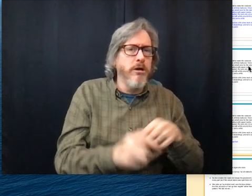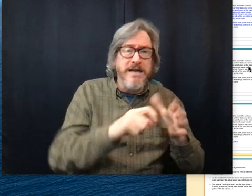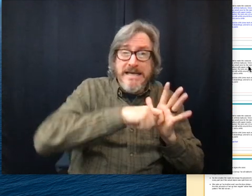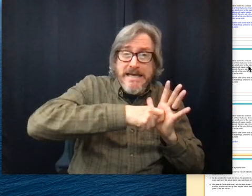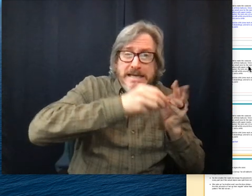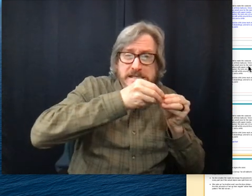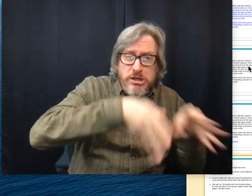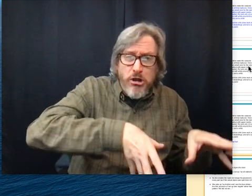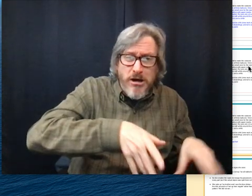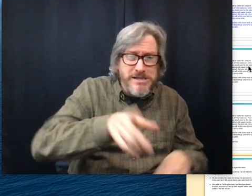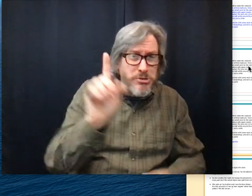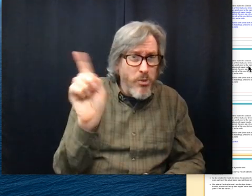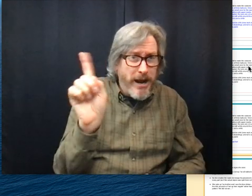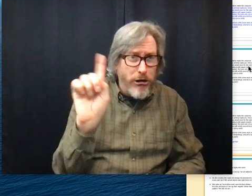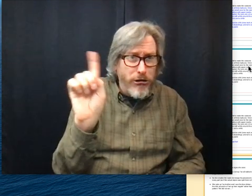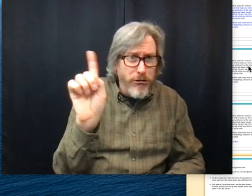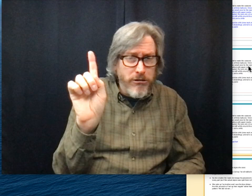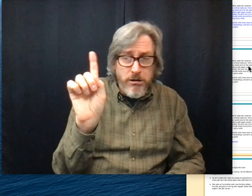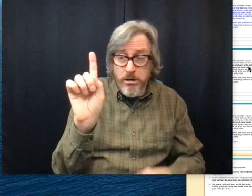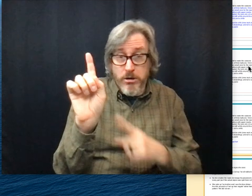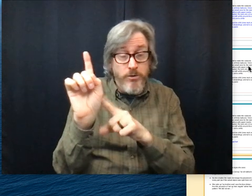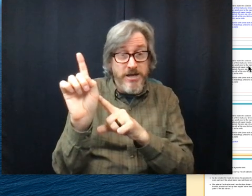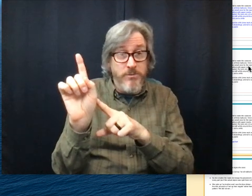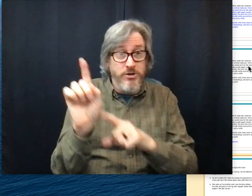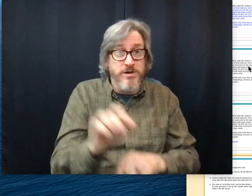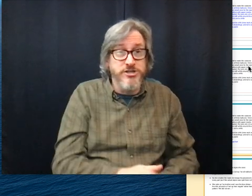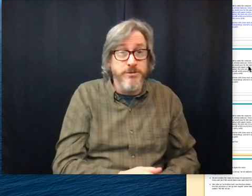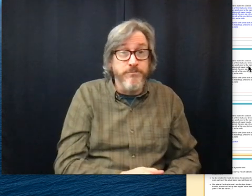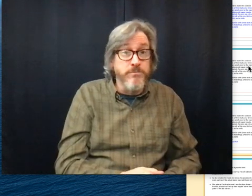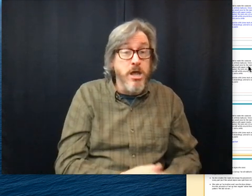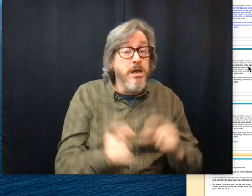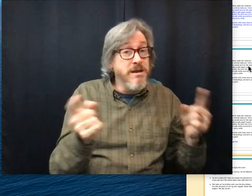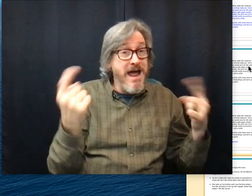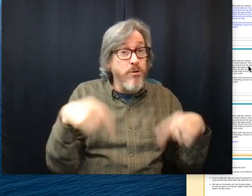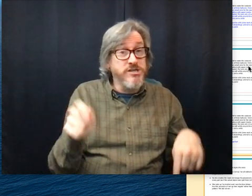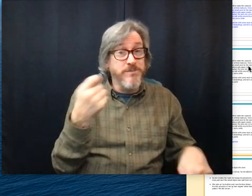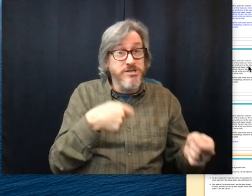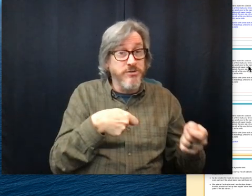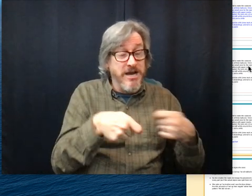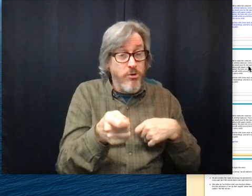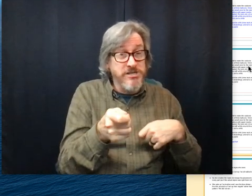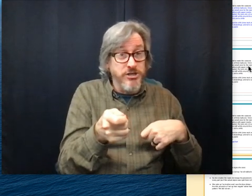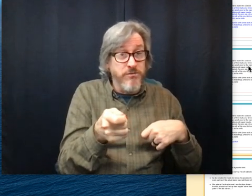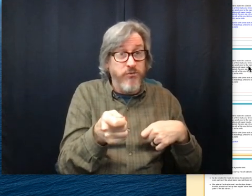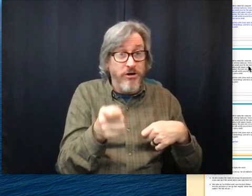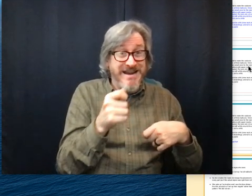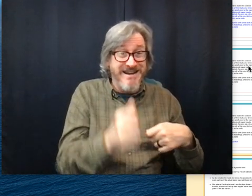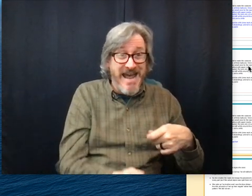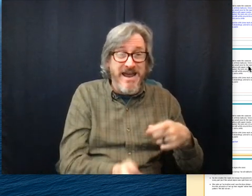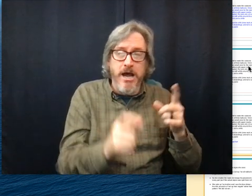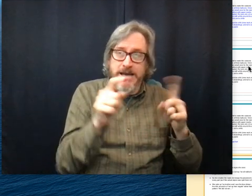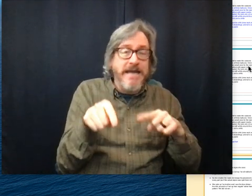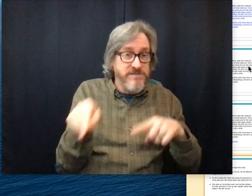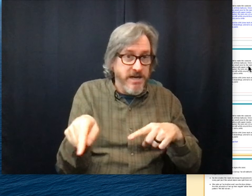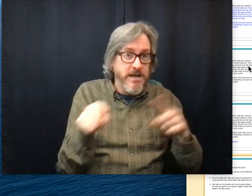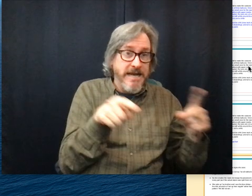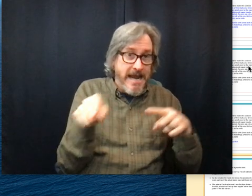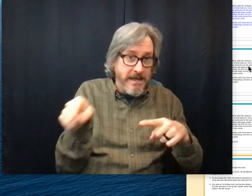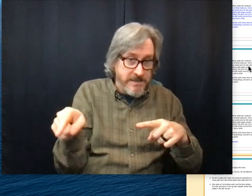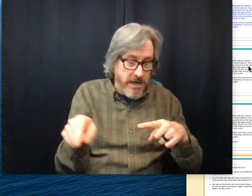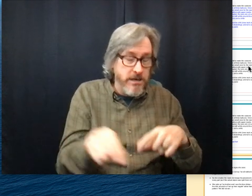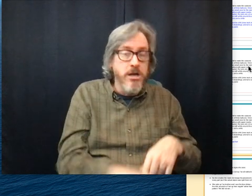Or keys lost where? We can end with a question. Now we substitute that question for a negative